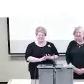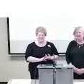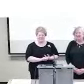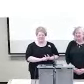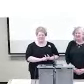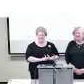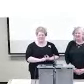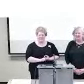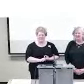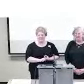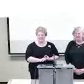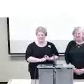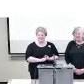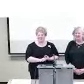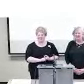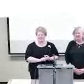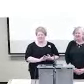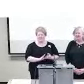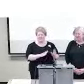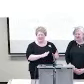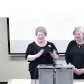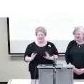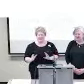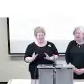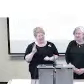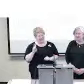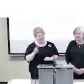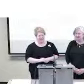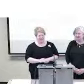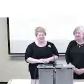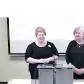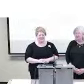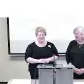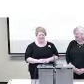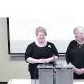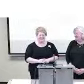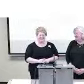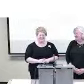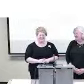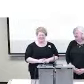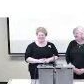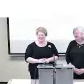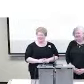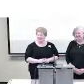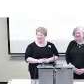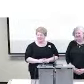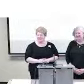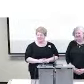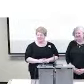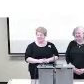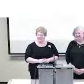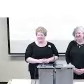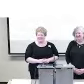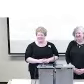calendars making a to-do list preparing and cleaning they go hand in hand budgeting our time